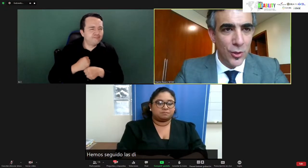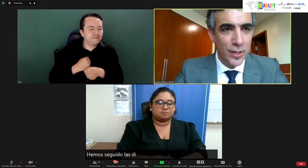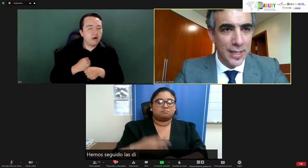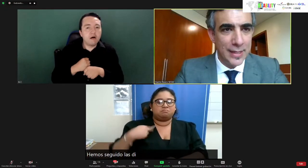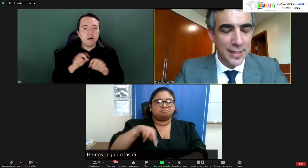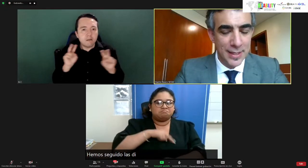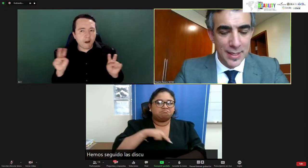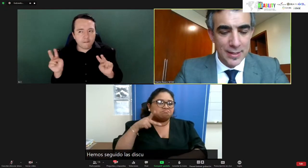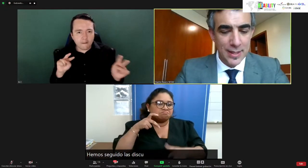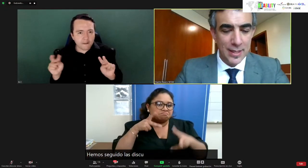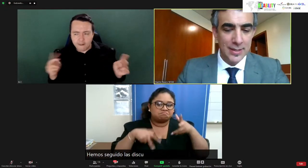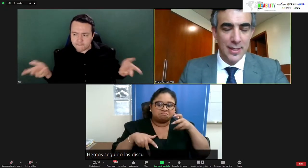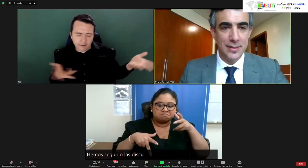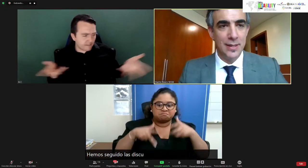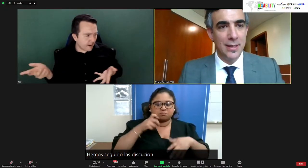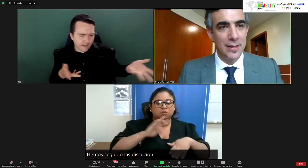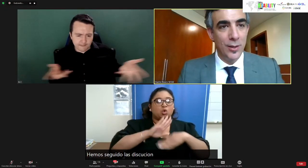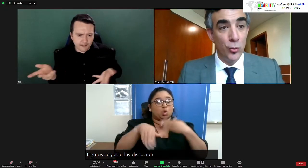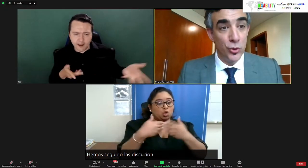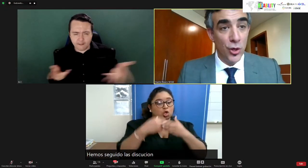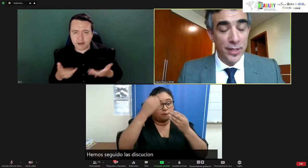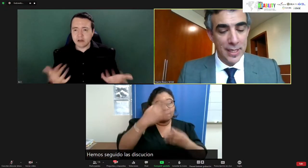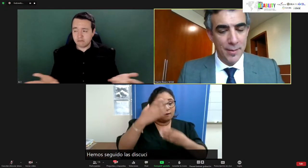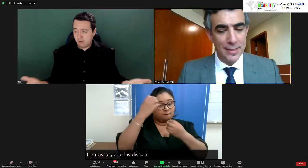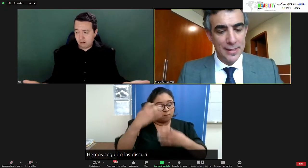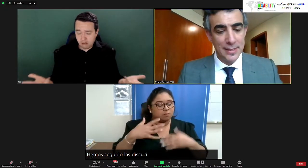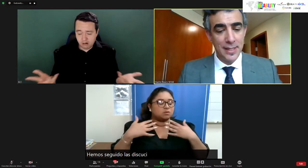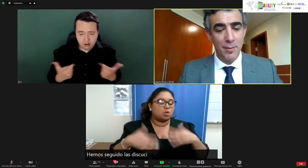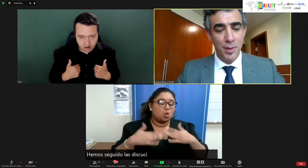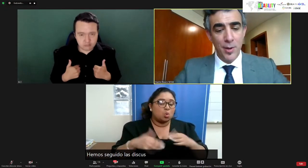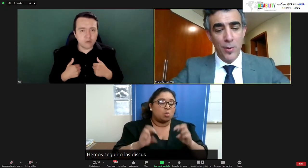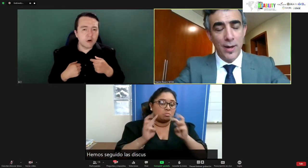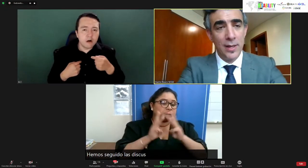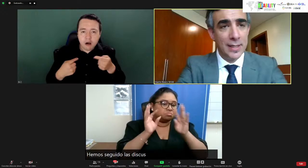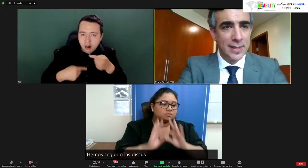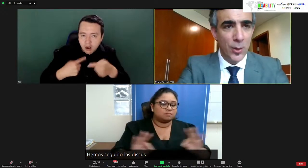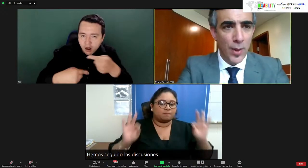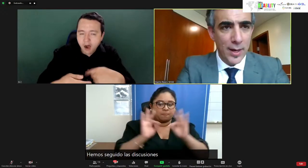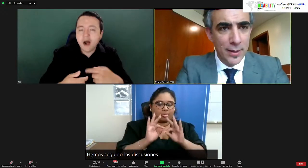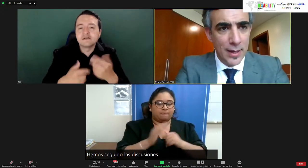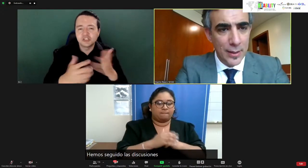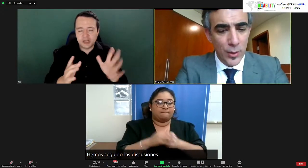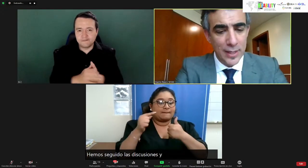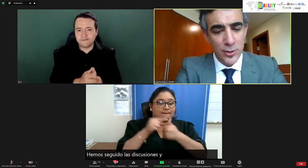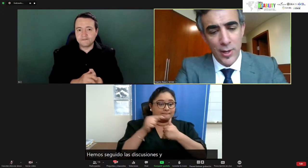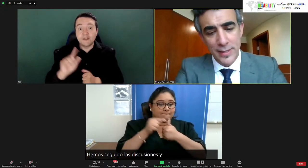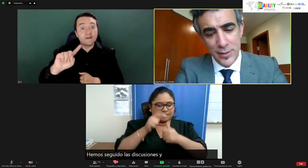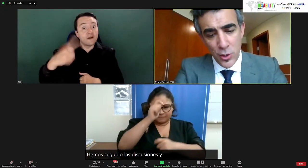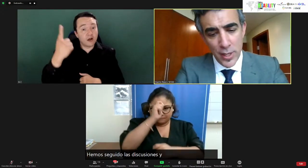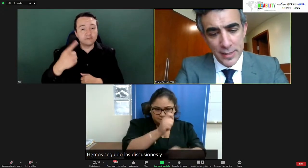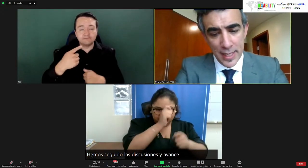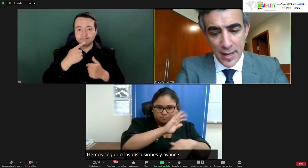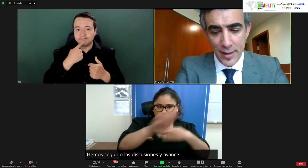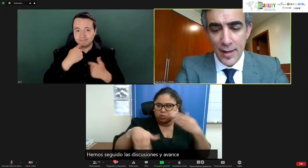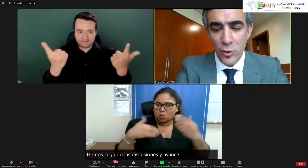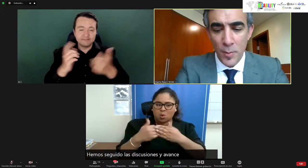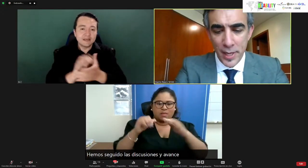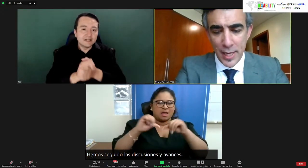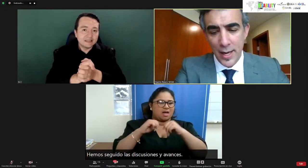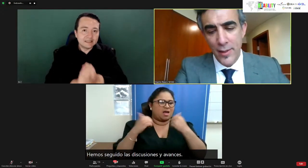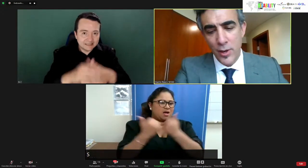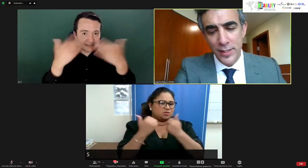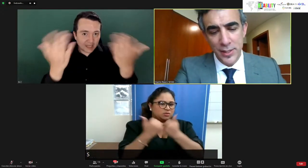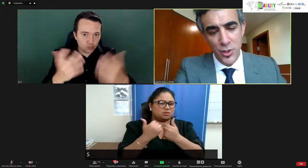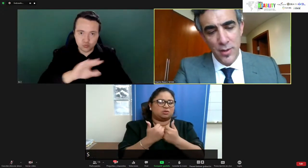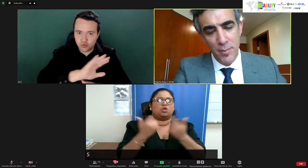have allowed us to know all of the details of these discussions and advancements so first of all i would like to greet all of